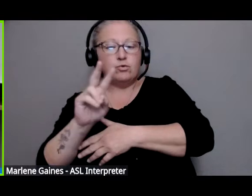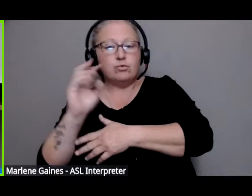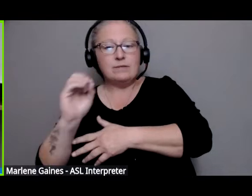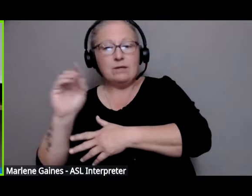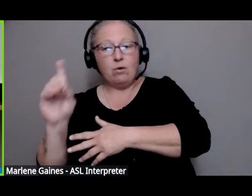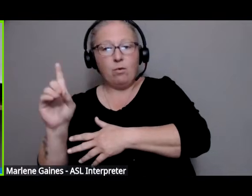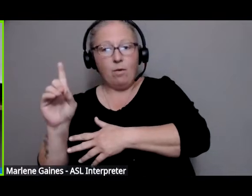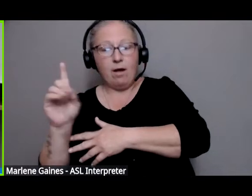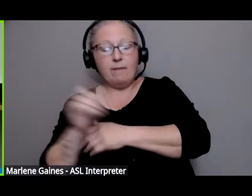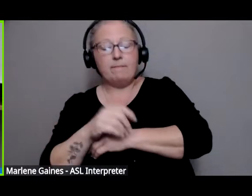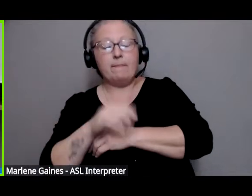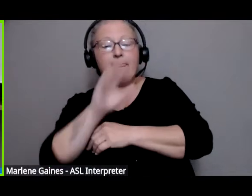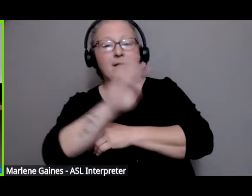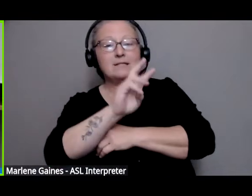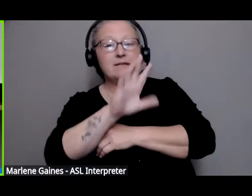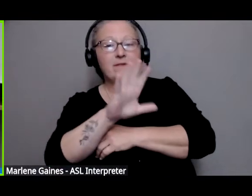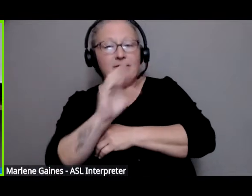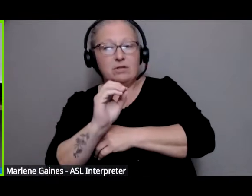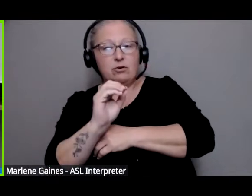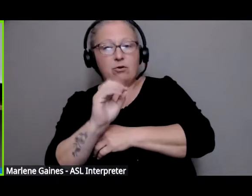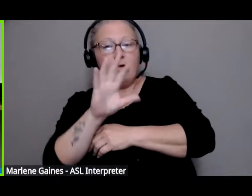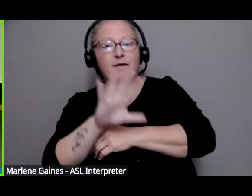650-558-2201. That's